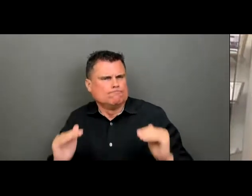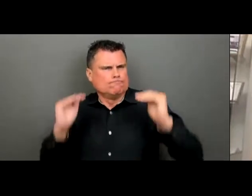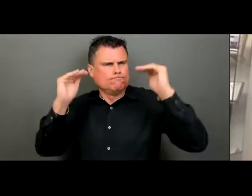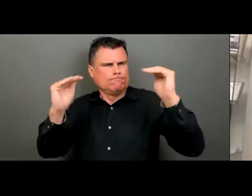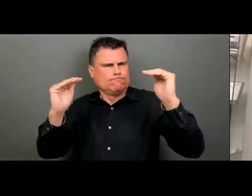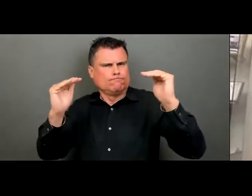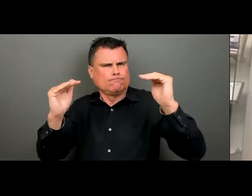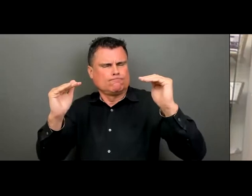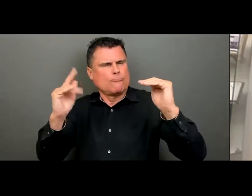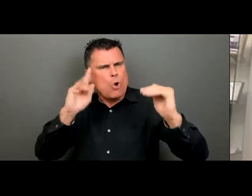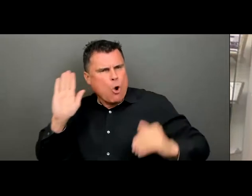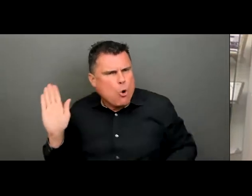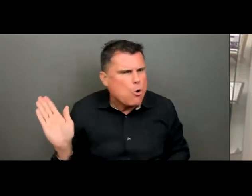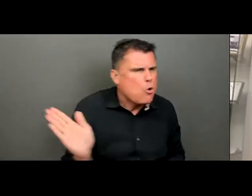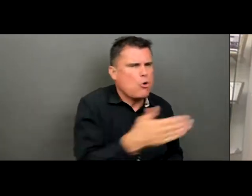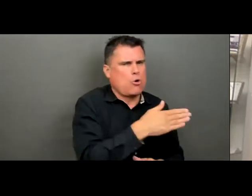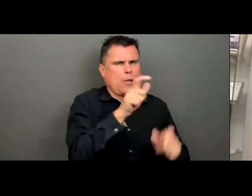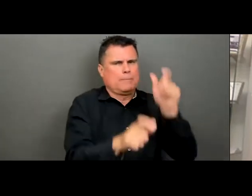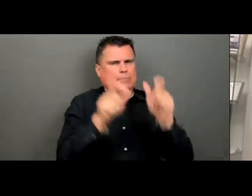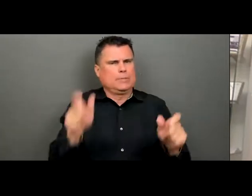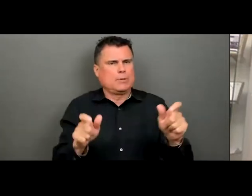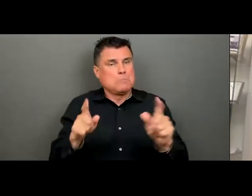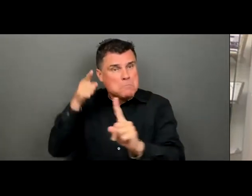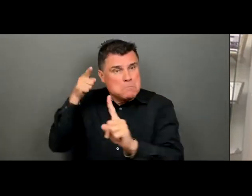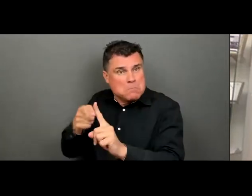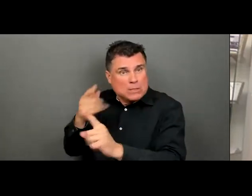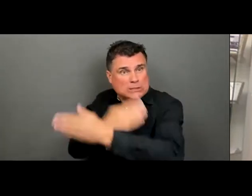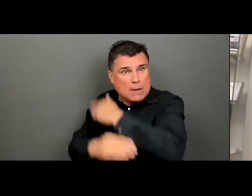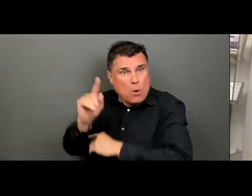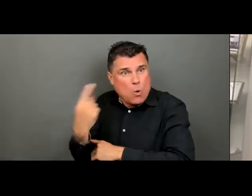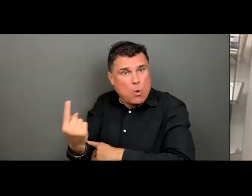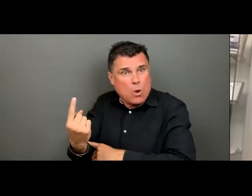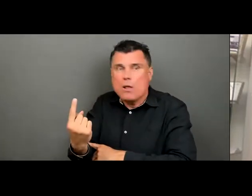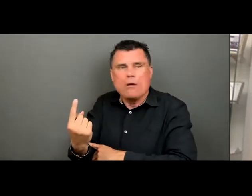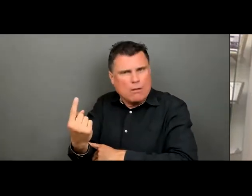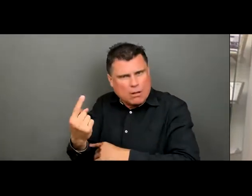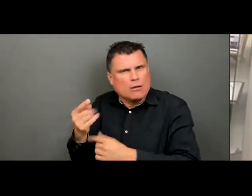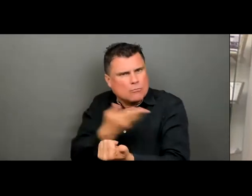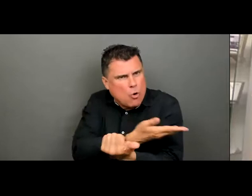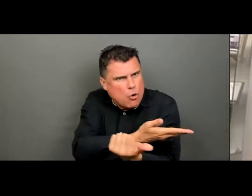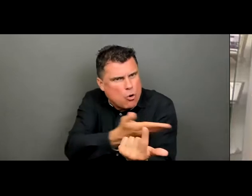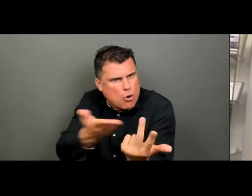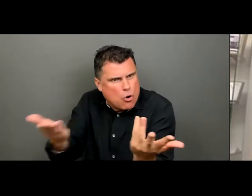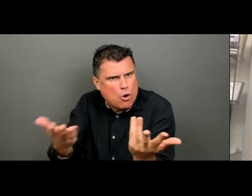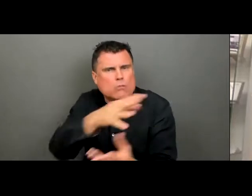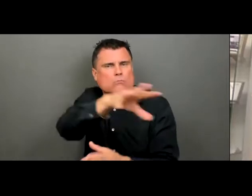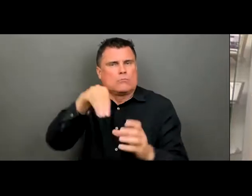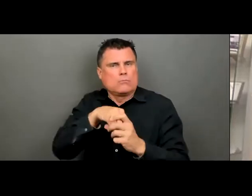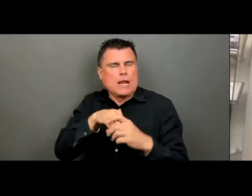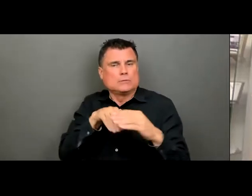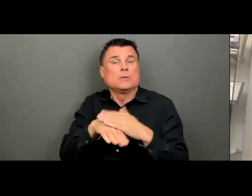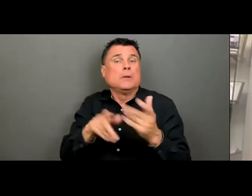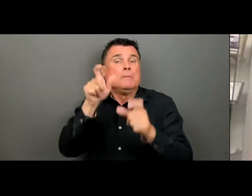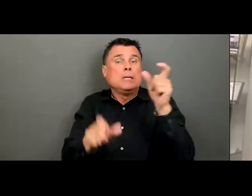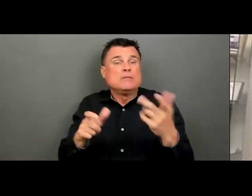not only people with disabilities, but all for those people who are illiterate, who can't read and write. So we need